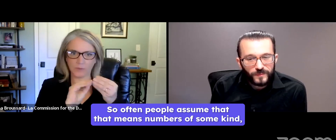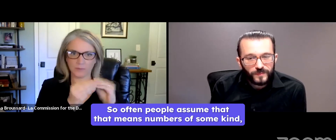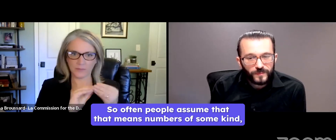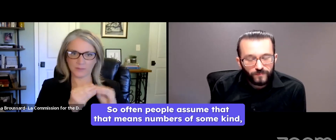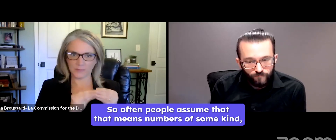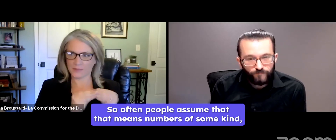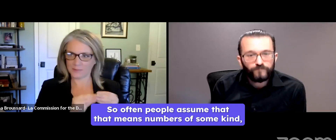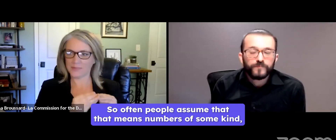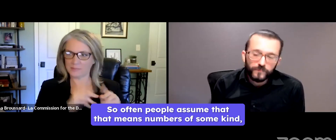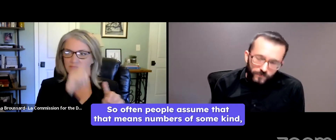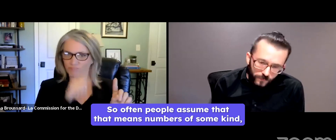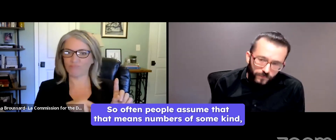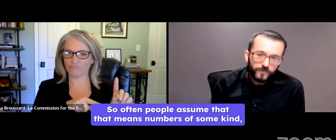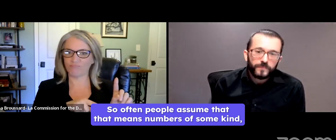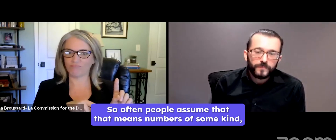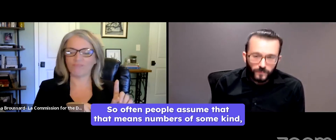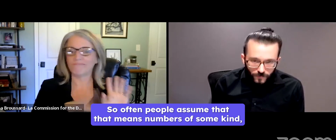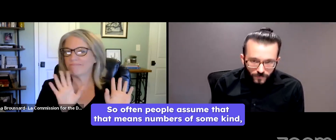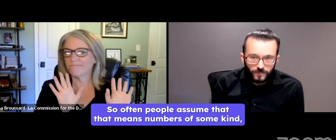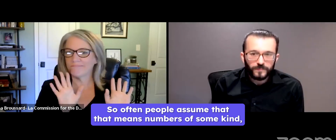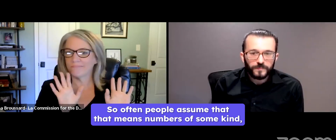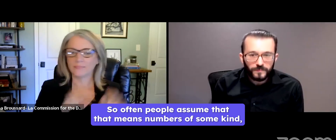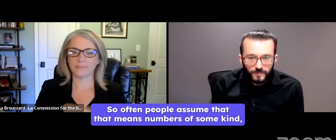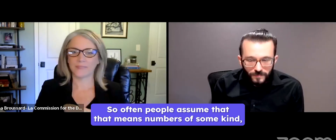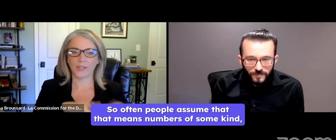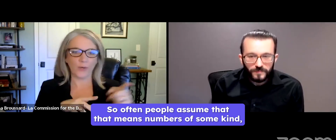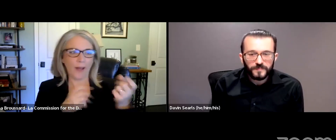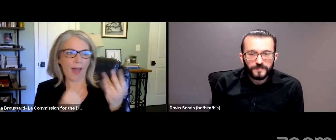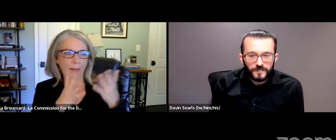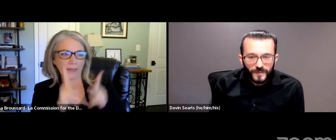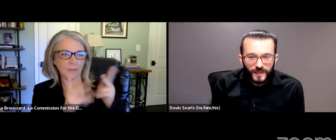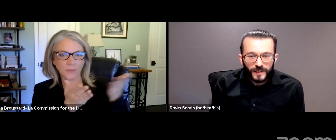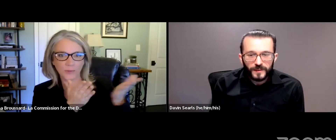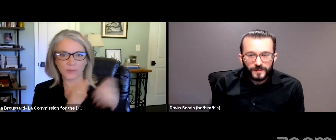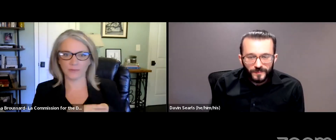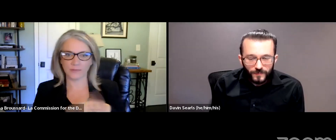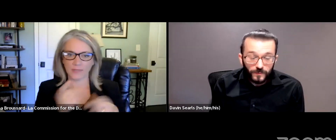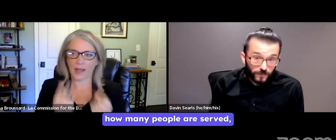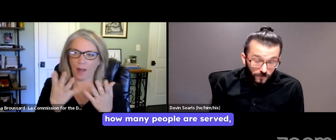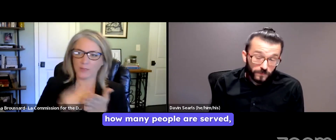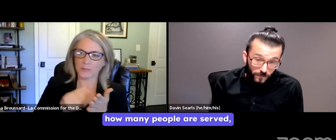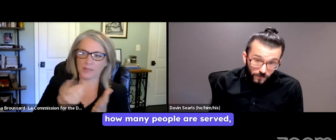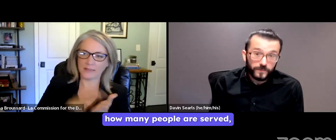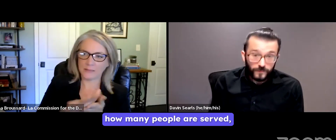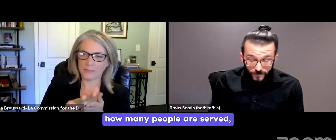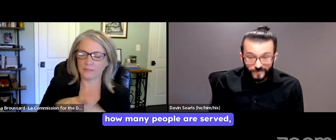So often people assume that that means numbers of some kind. How many people are